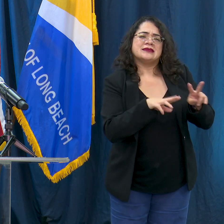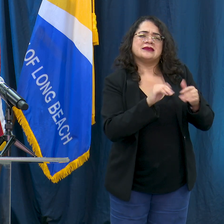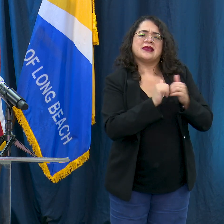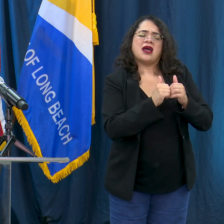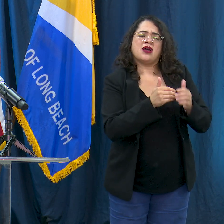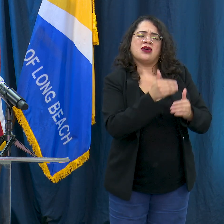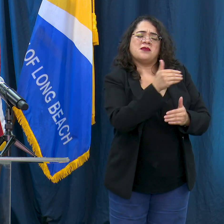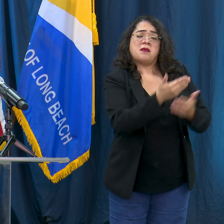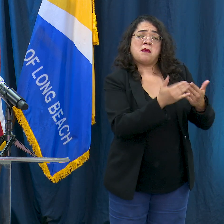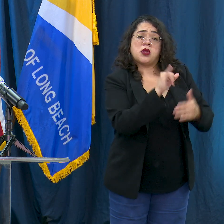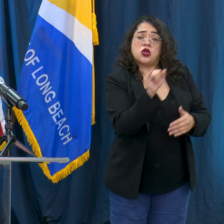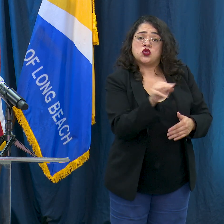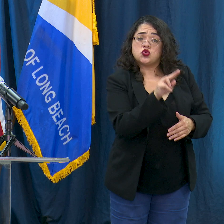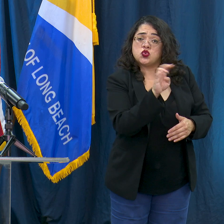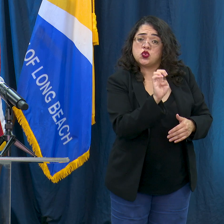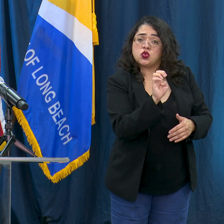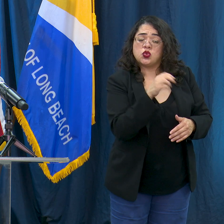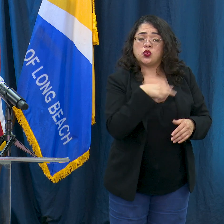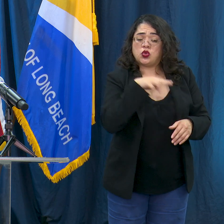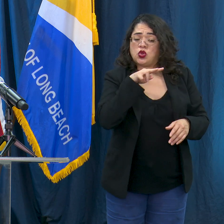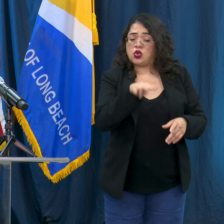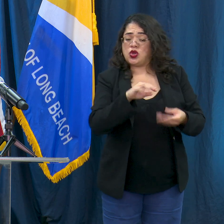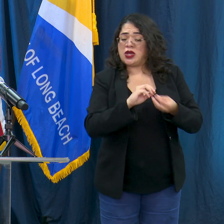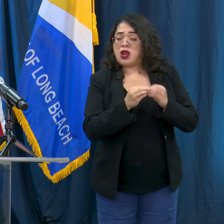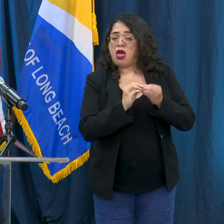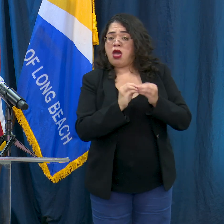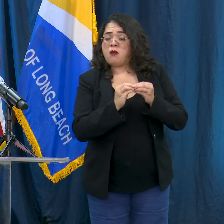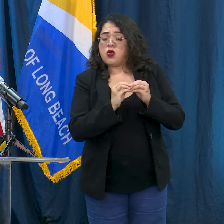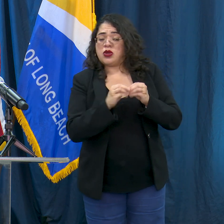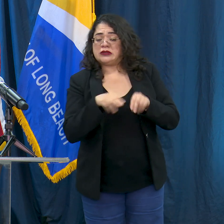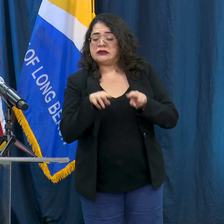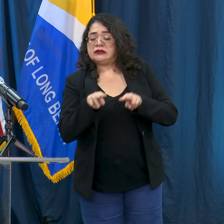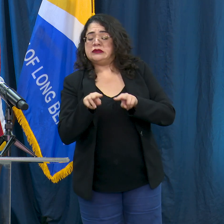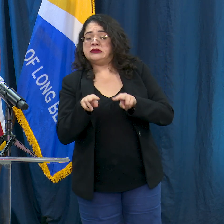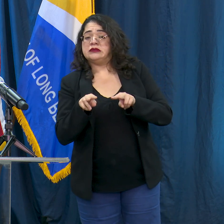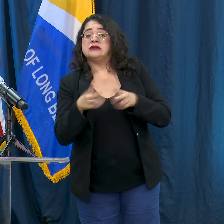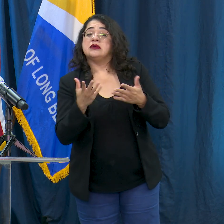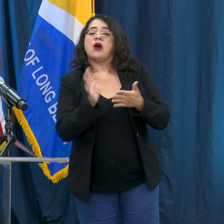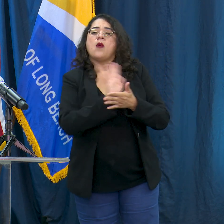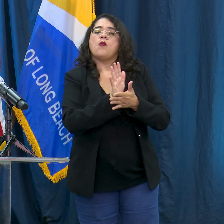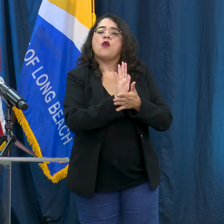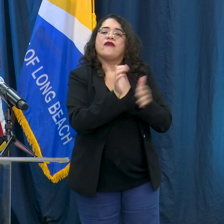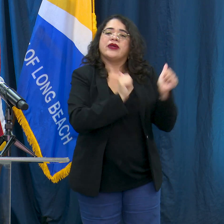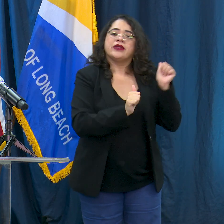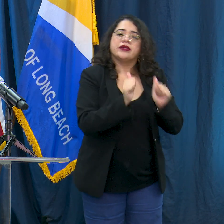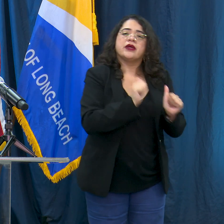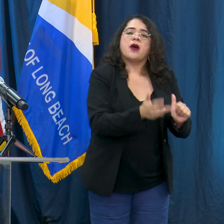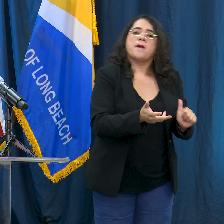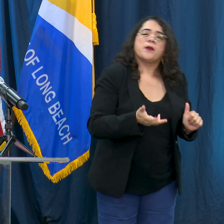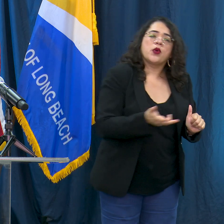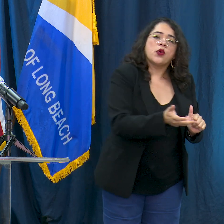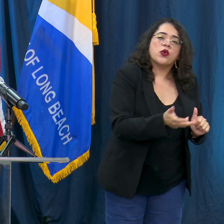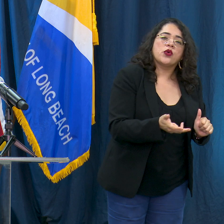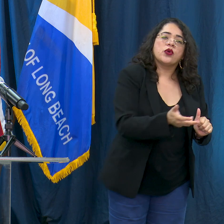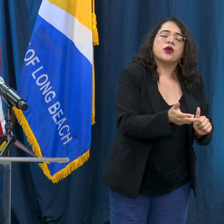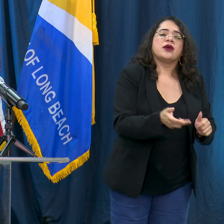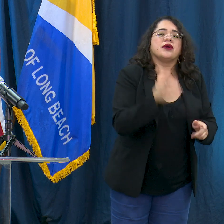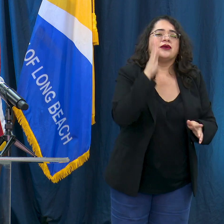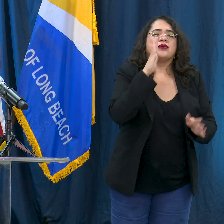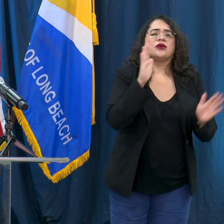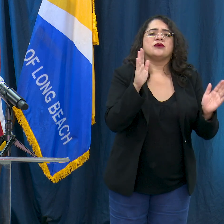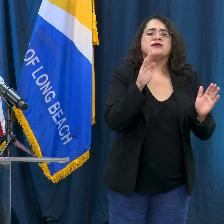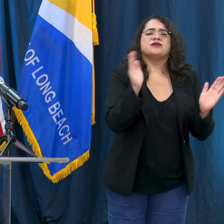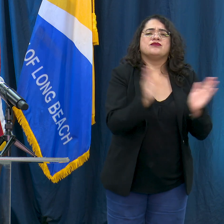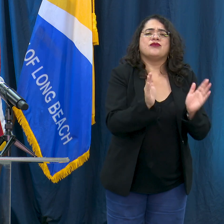later in June, where we look at the data and determine what those are. Those kinds of things include movie theaters, bowling alleys, and miniature golf